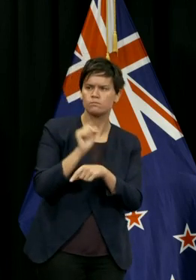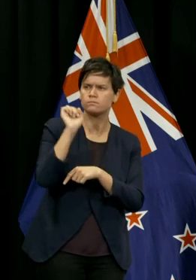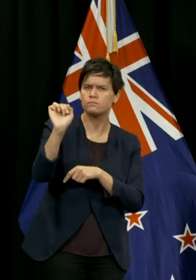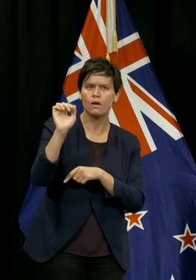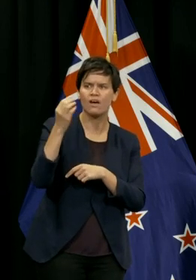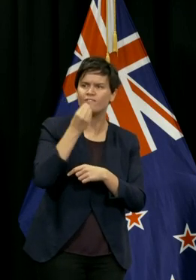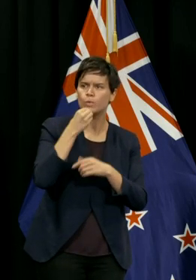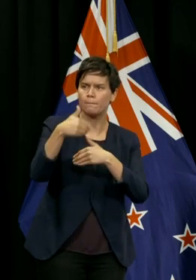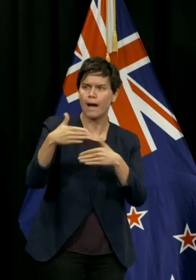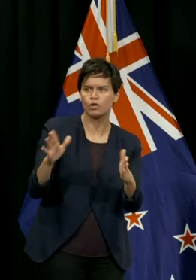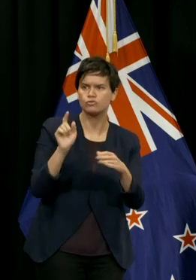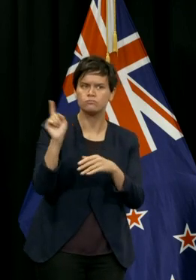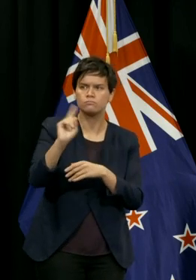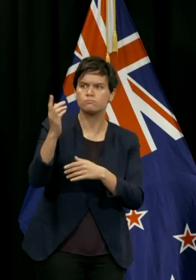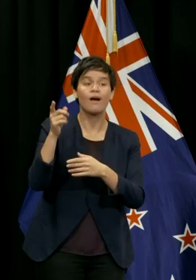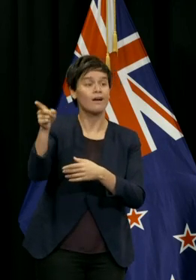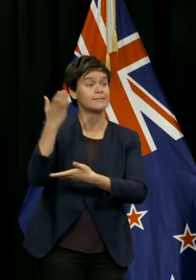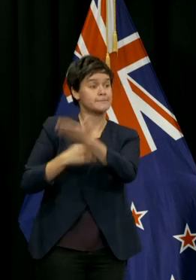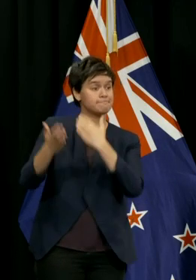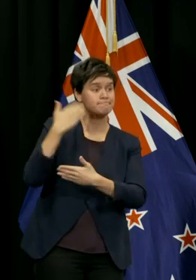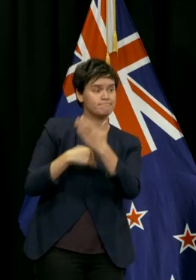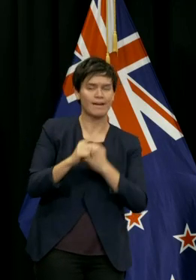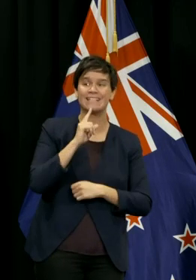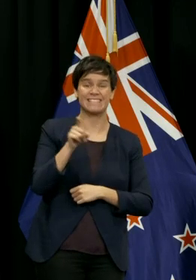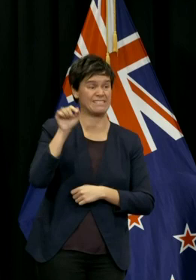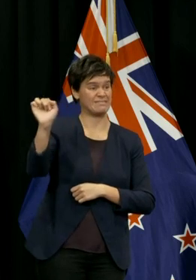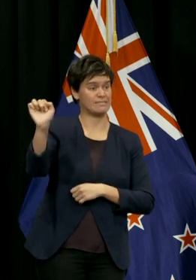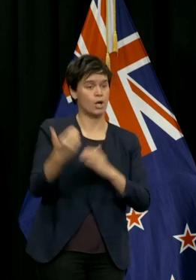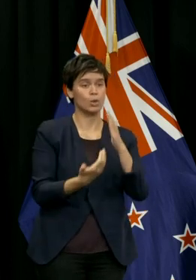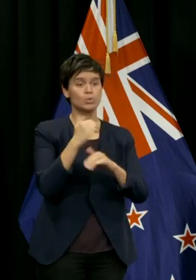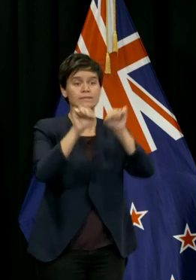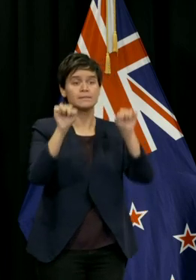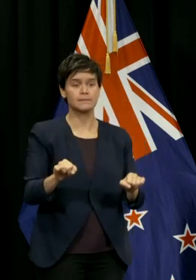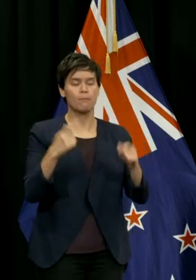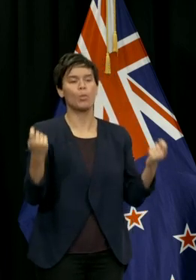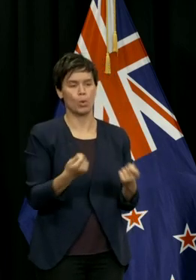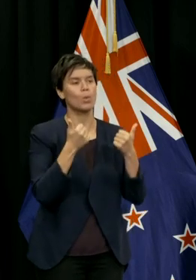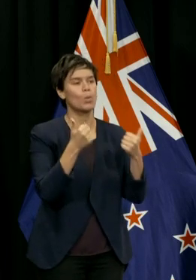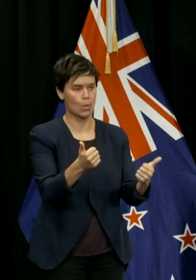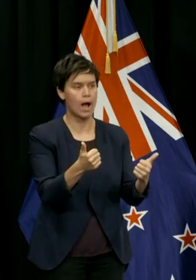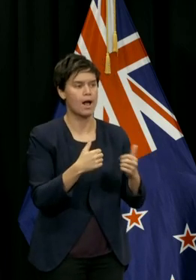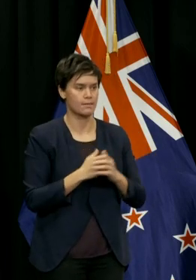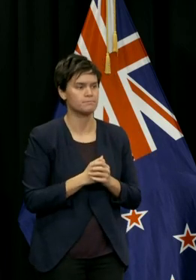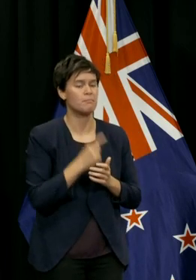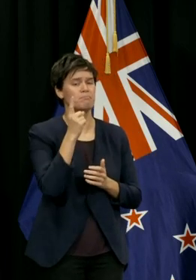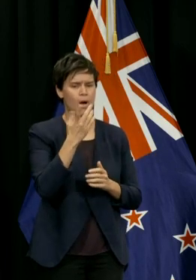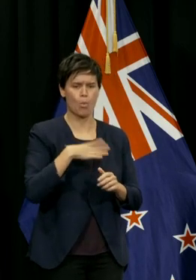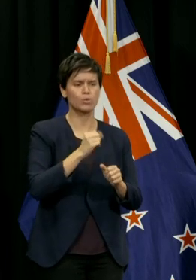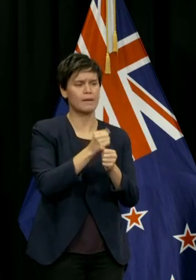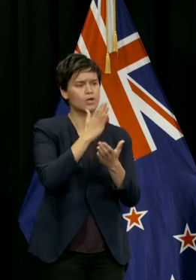and provided to those in need. And so far, that system appears to be working well, but we want to make sure it's well